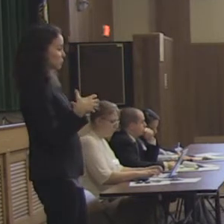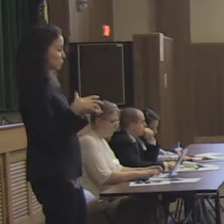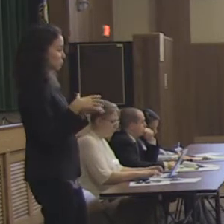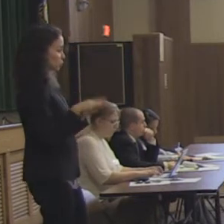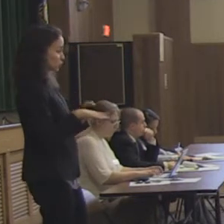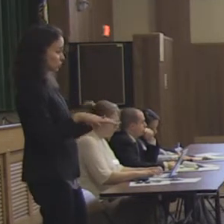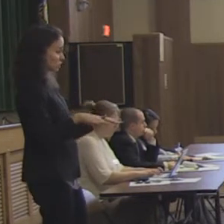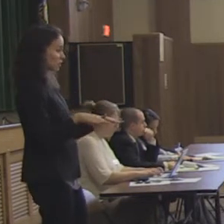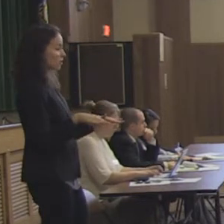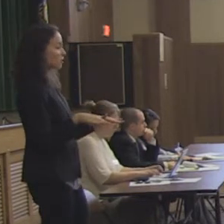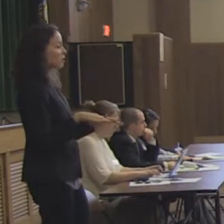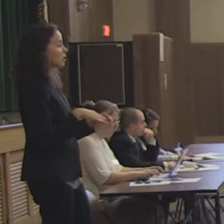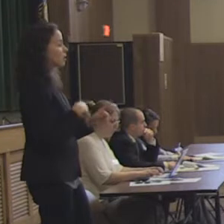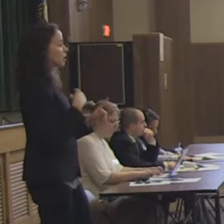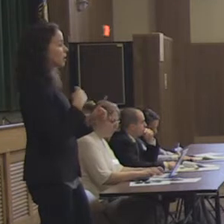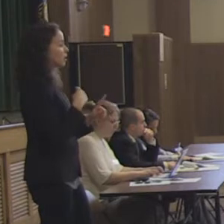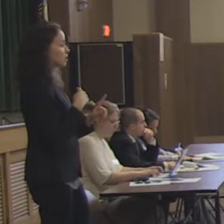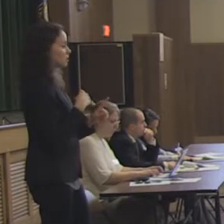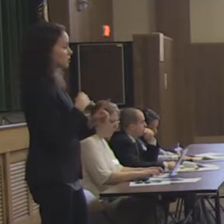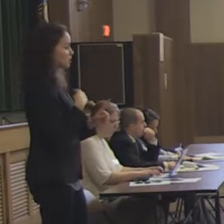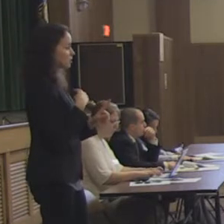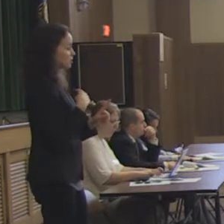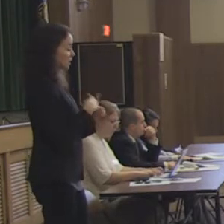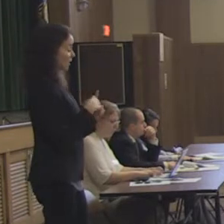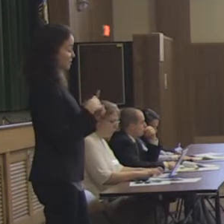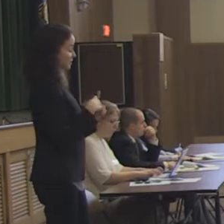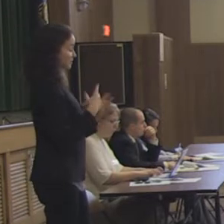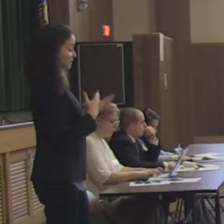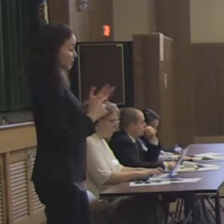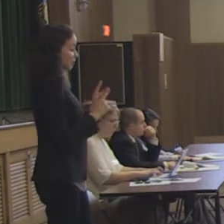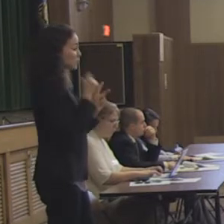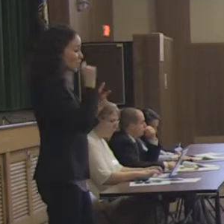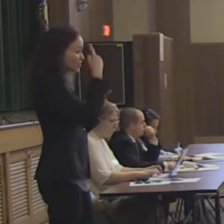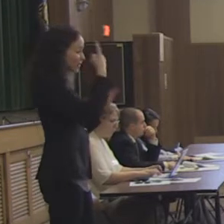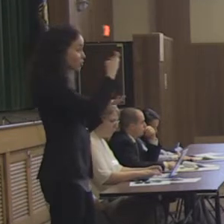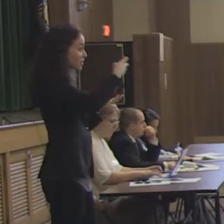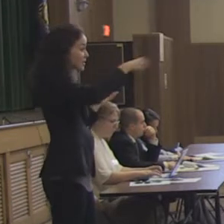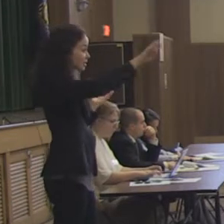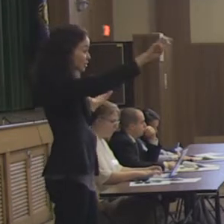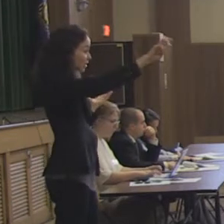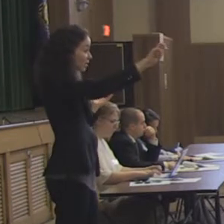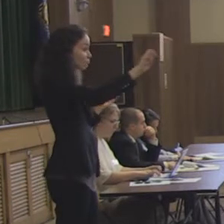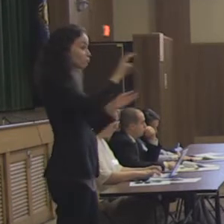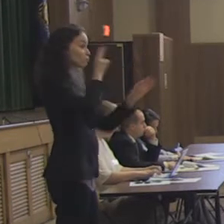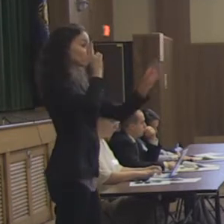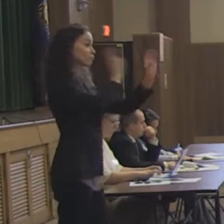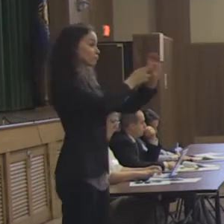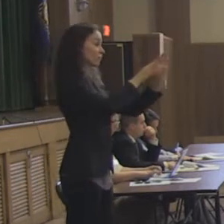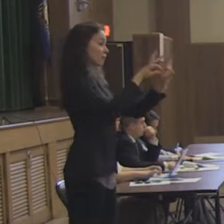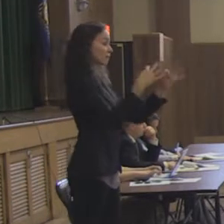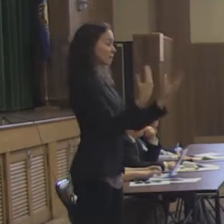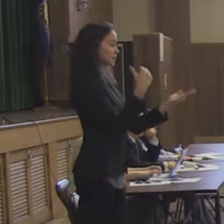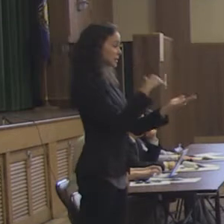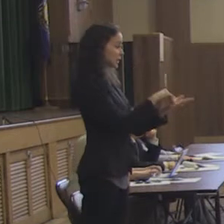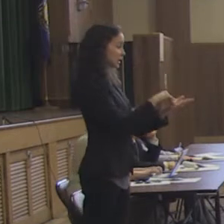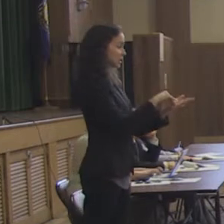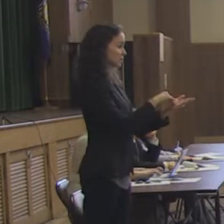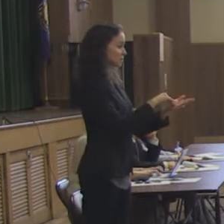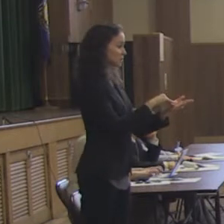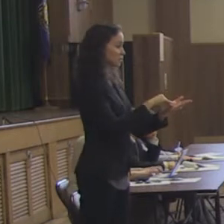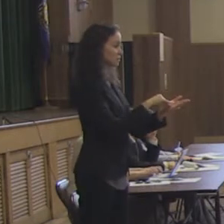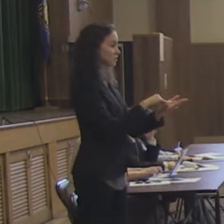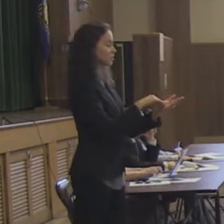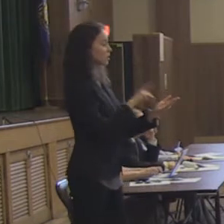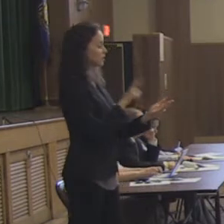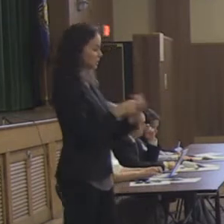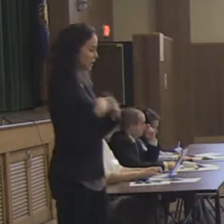also being able to have an insight with transitioning back to families. So they're going to have